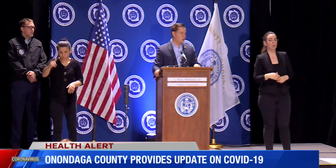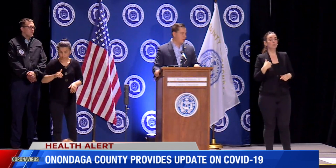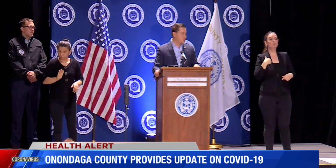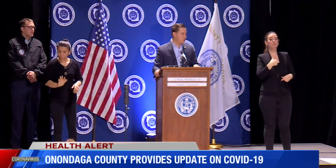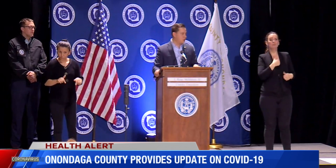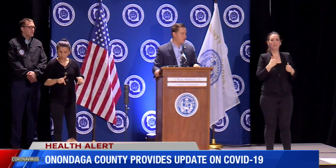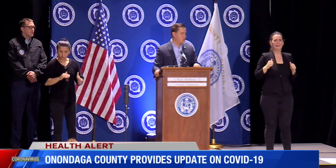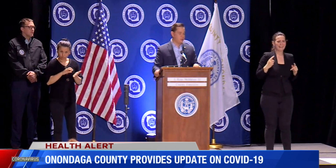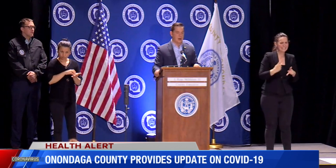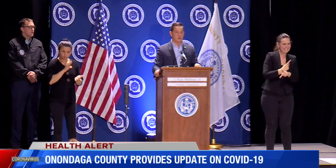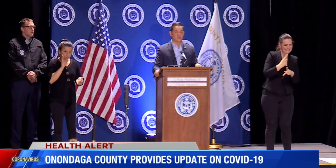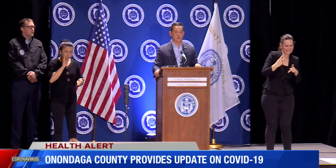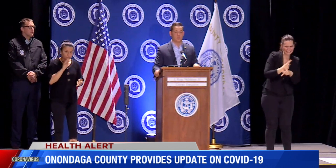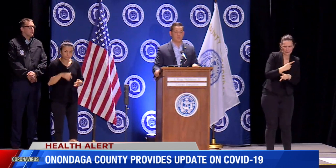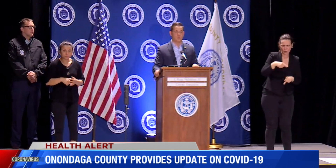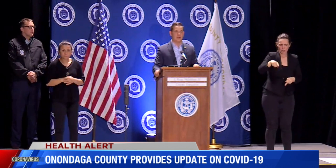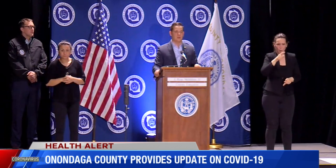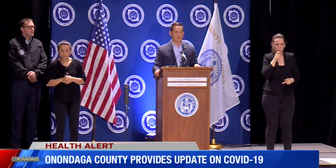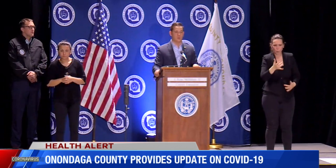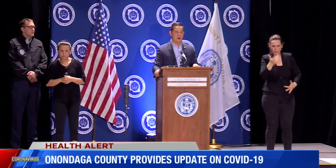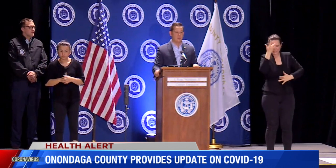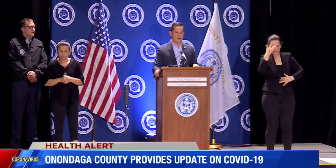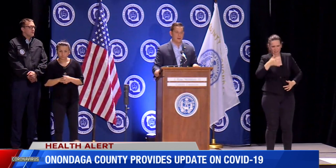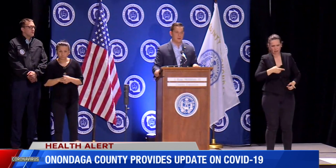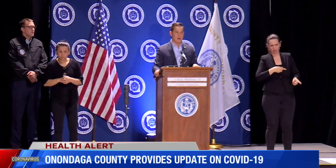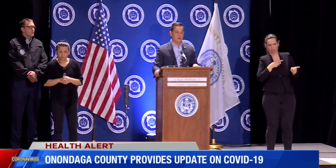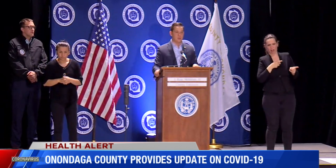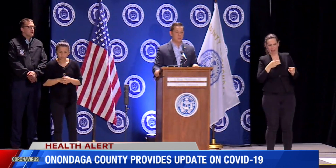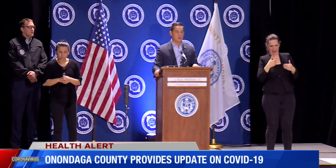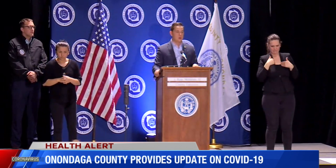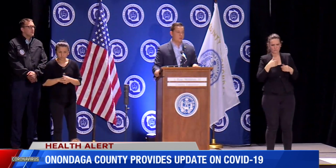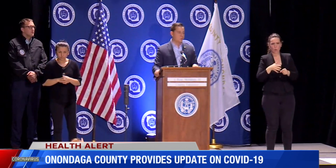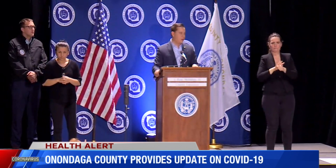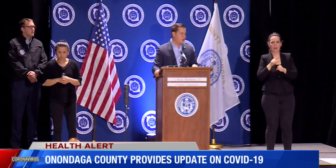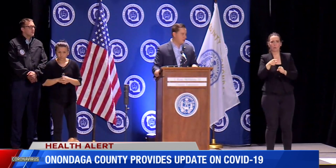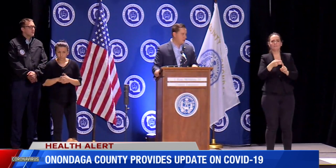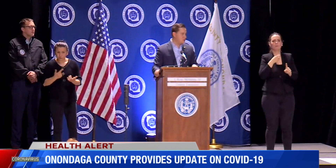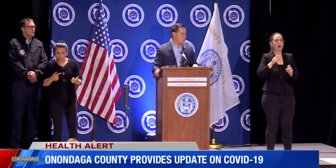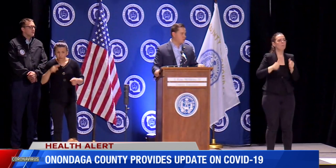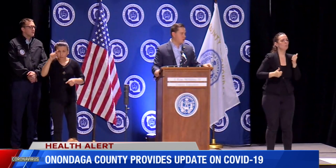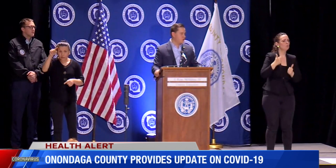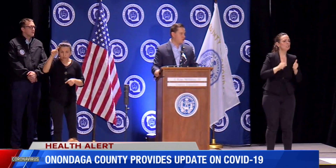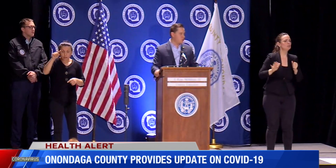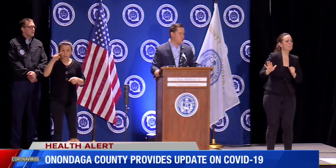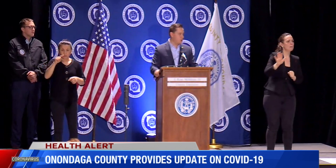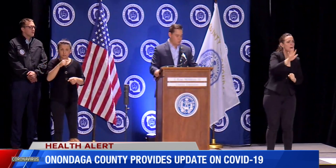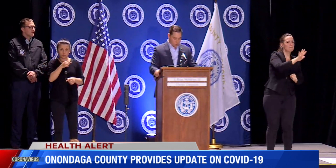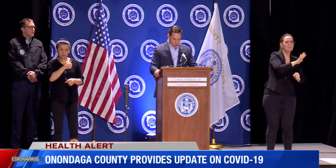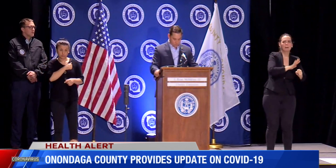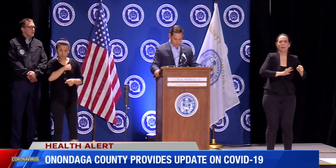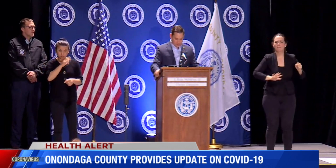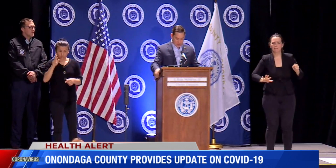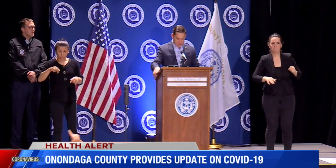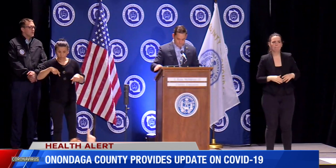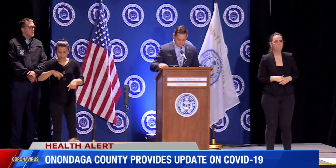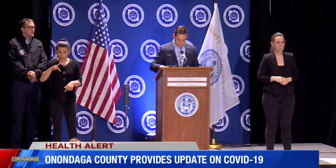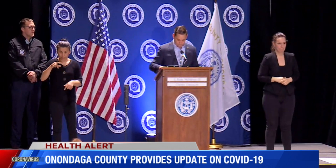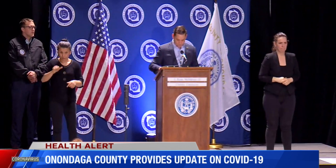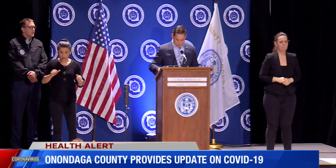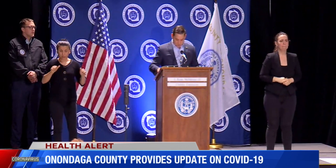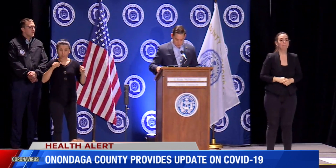into consideration the counties directly surrounding Onondaga County, but the reality is we're servicing so many more than